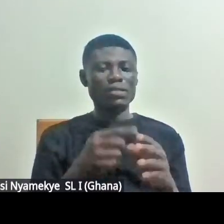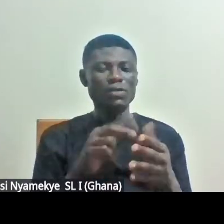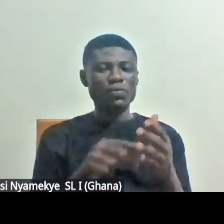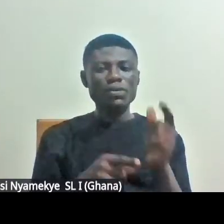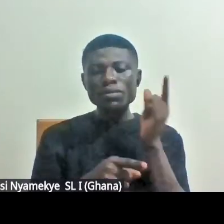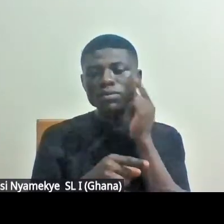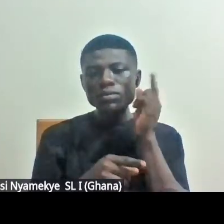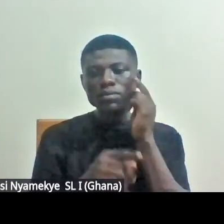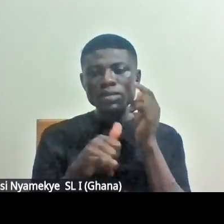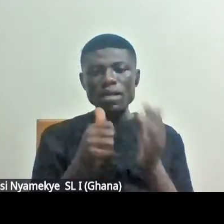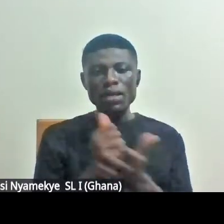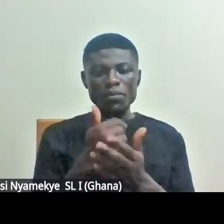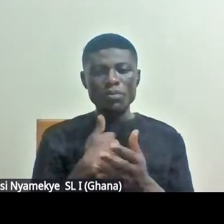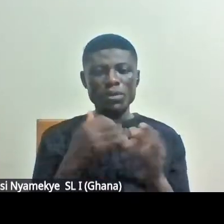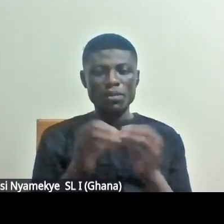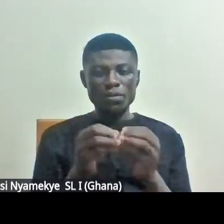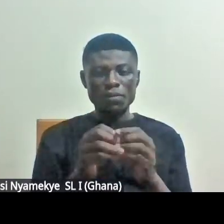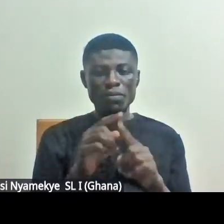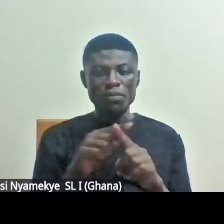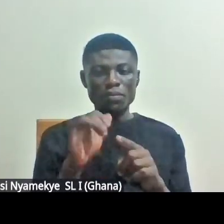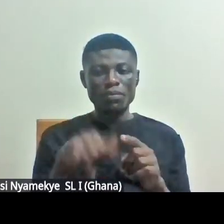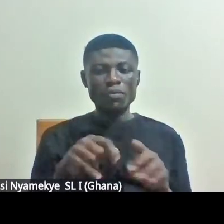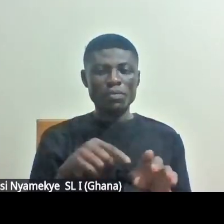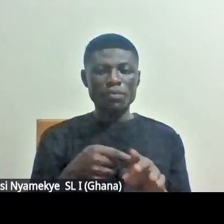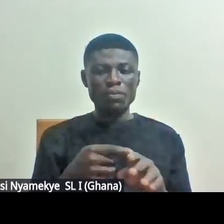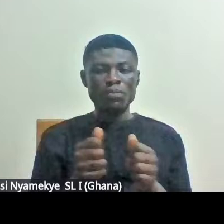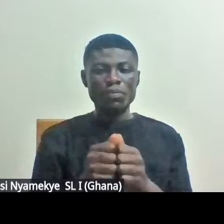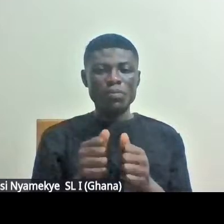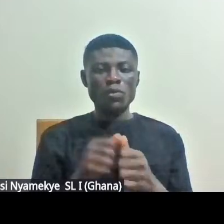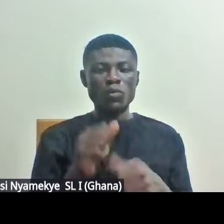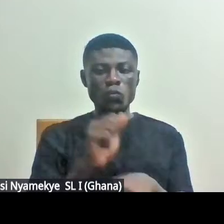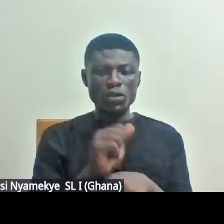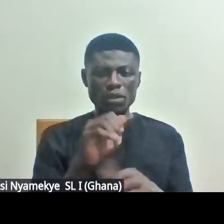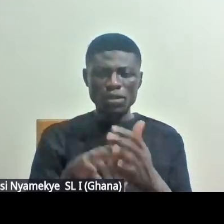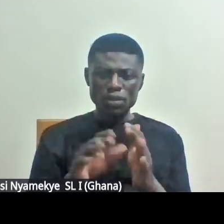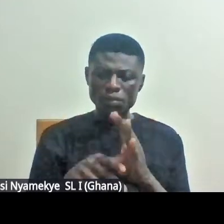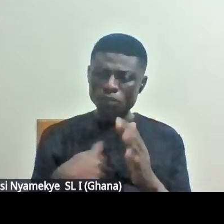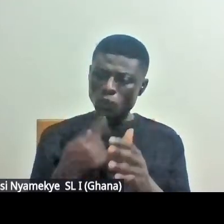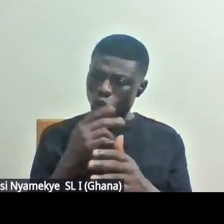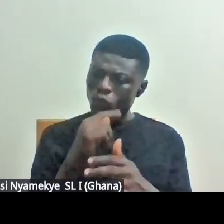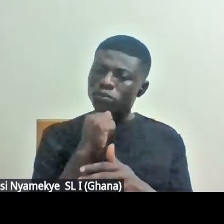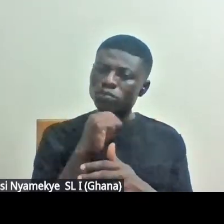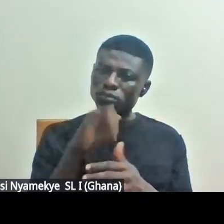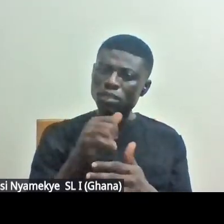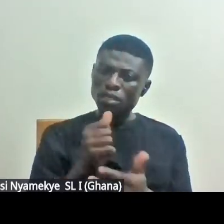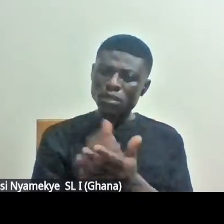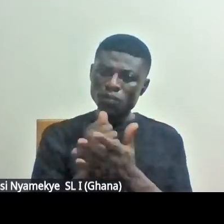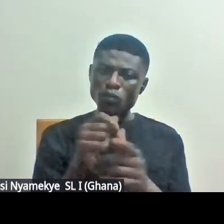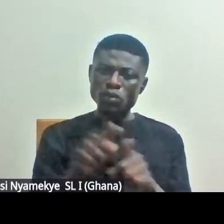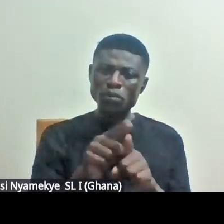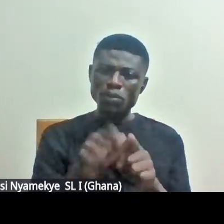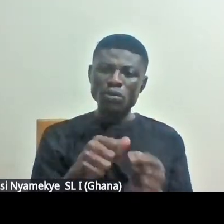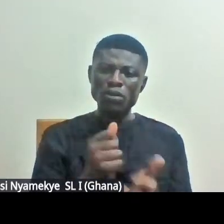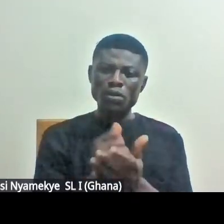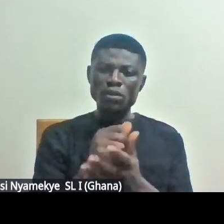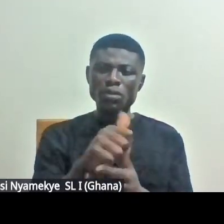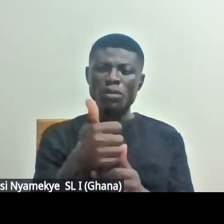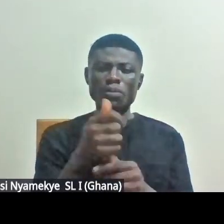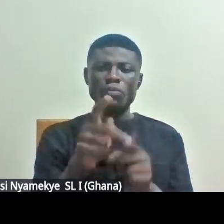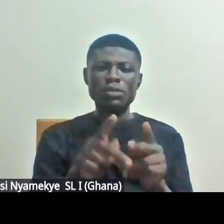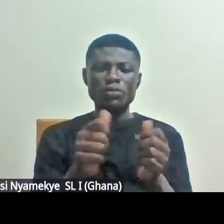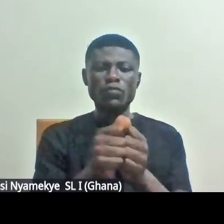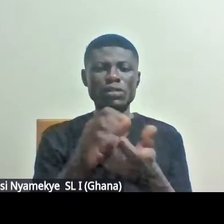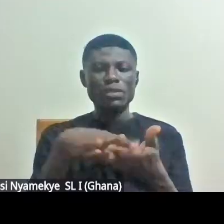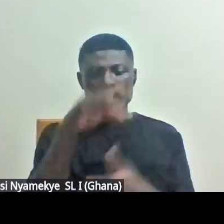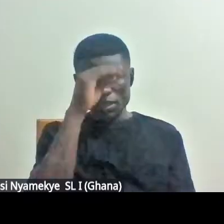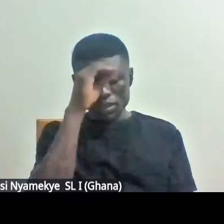mechanism. But it wasn't until I started doing work in accessibility that I realized that these tools that have been helpful for me also were helpful for dyslexics. So